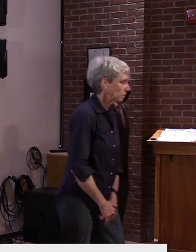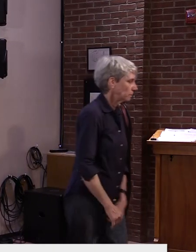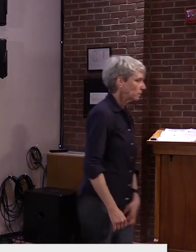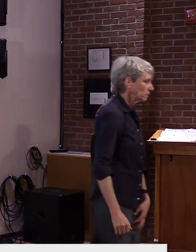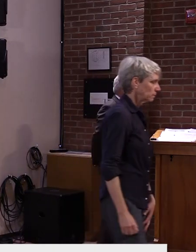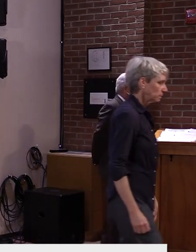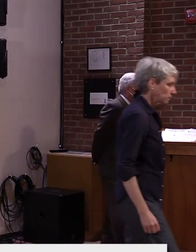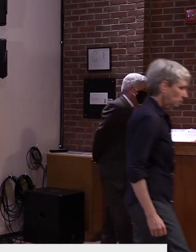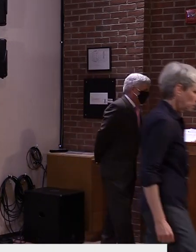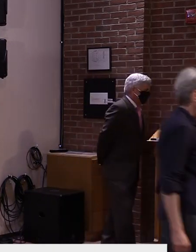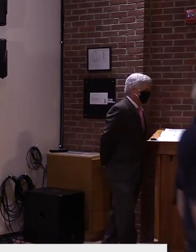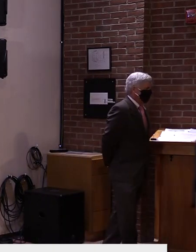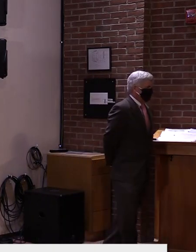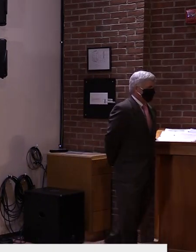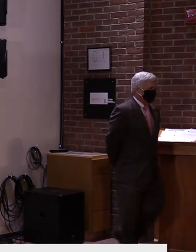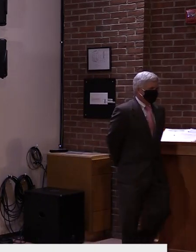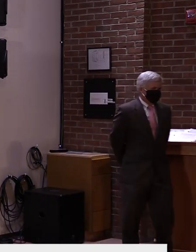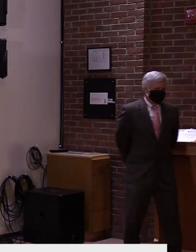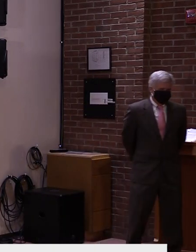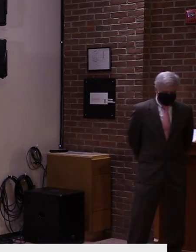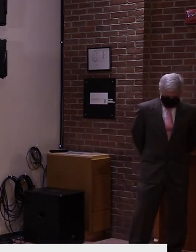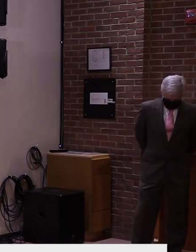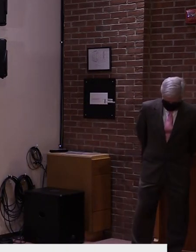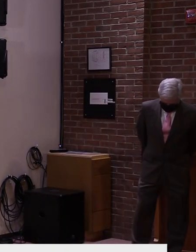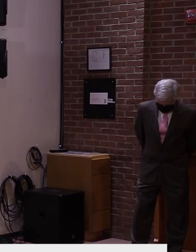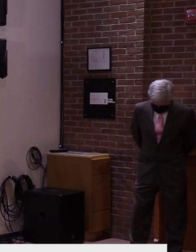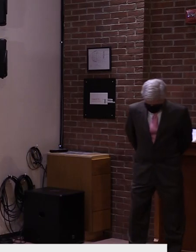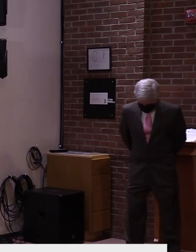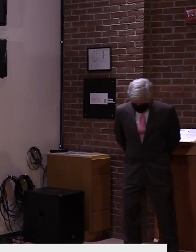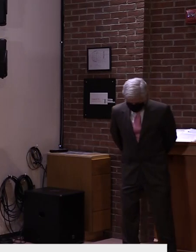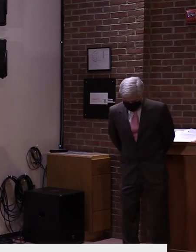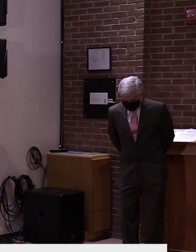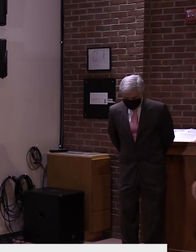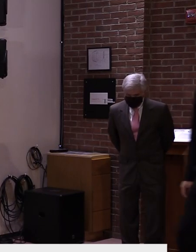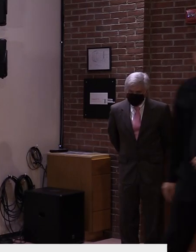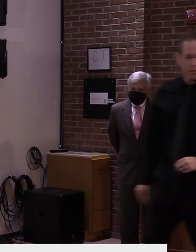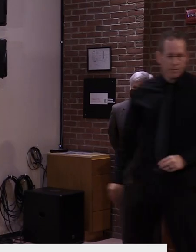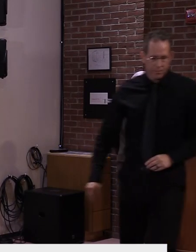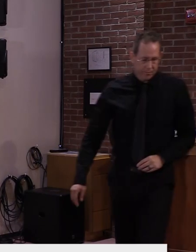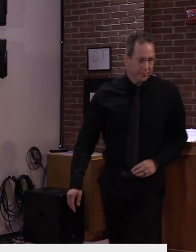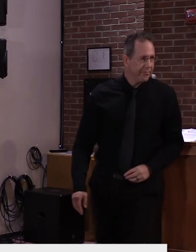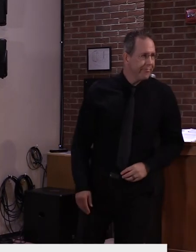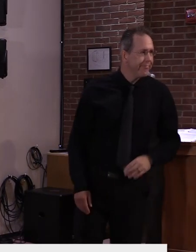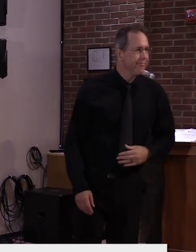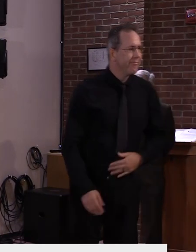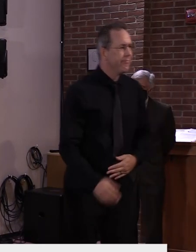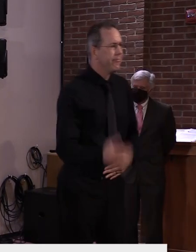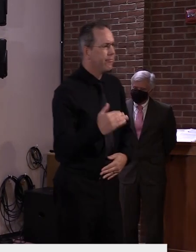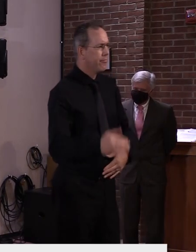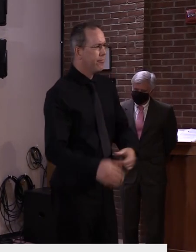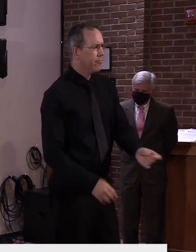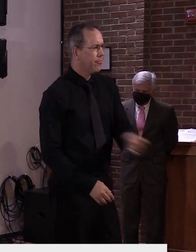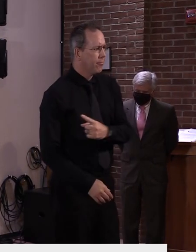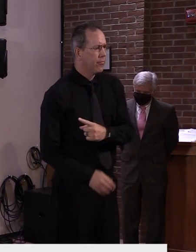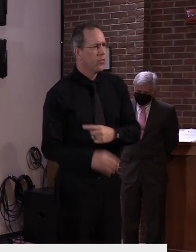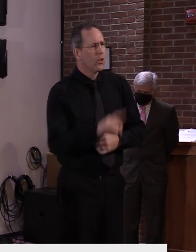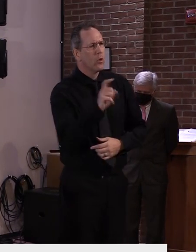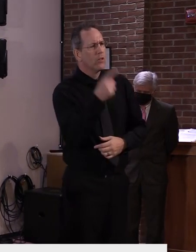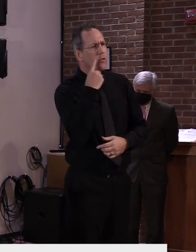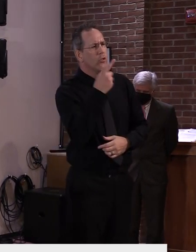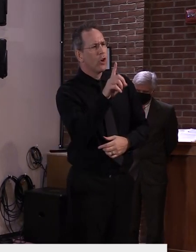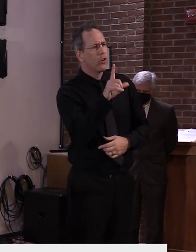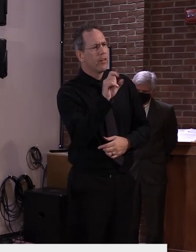Hello, can you hear me? We can. Great, thank you. Dr. Levine,